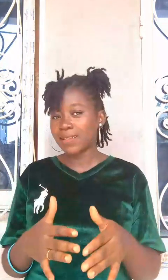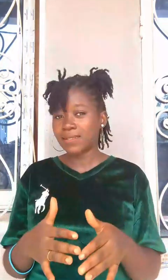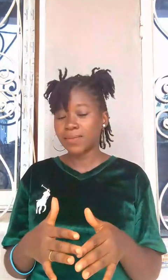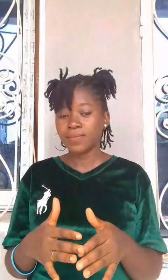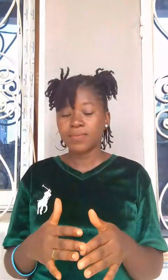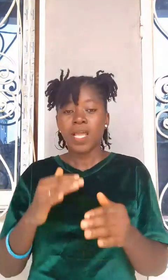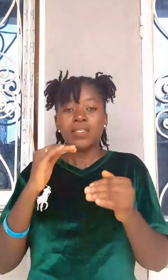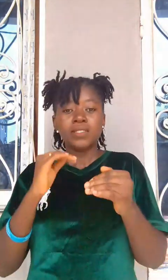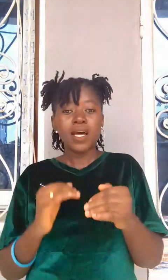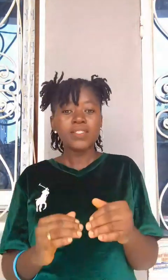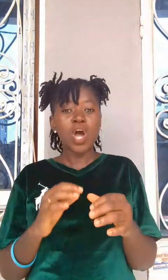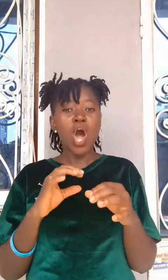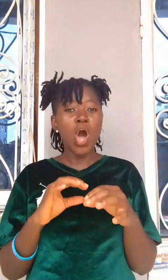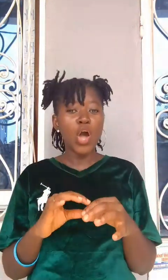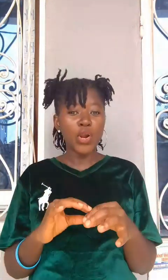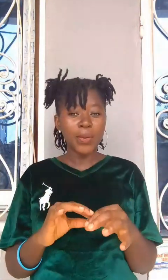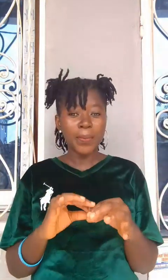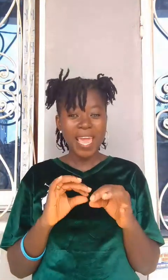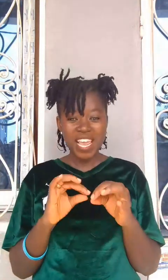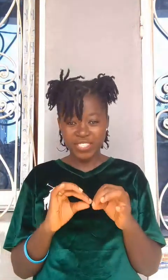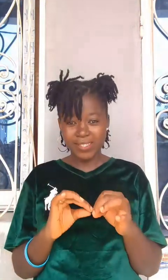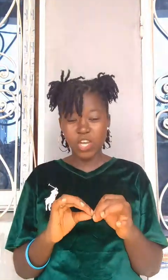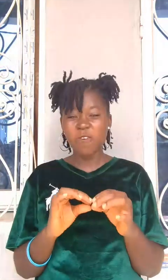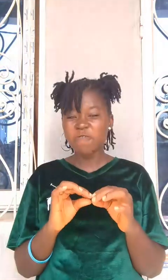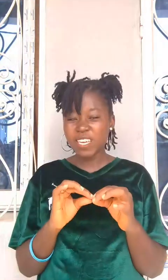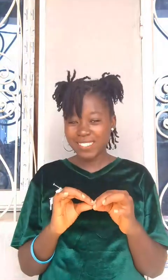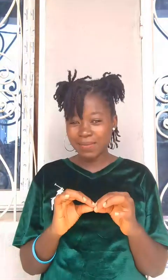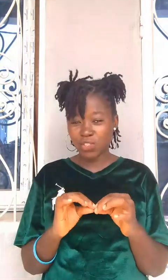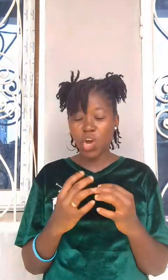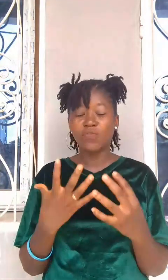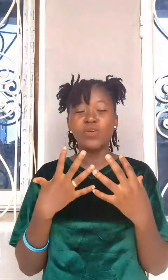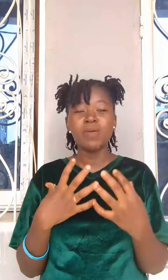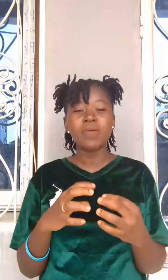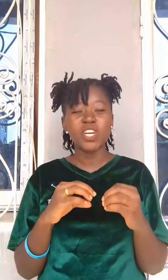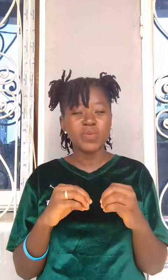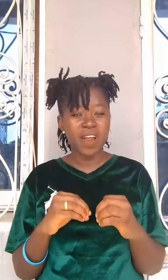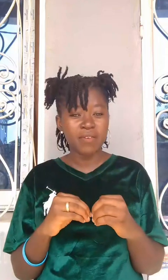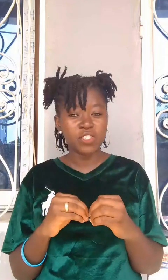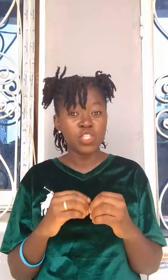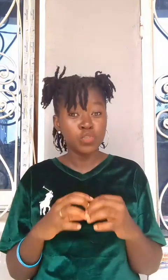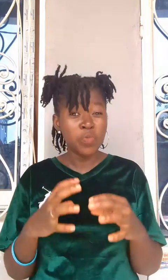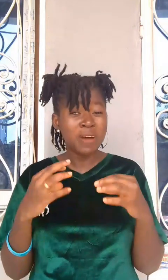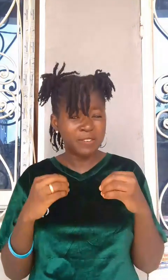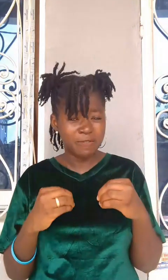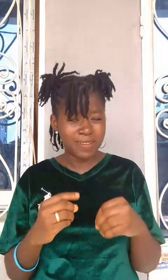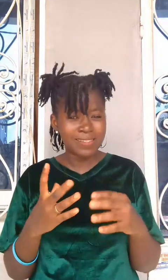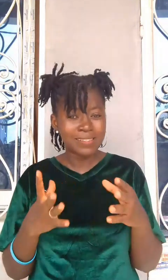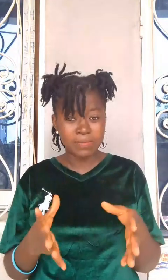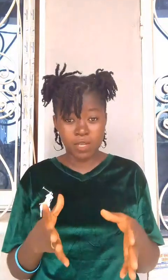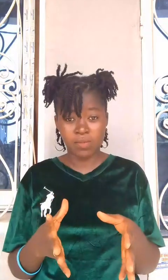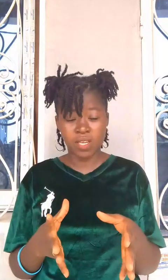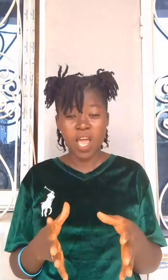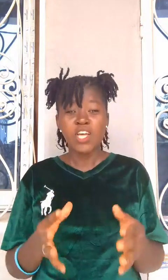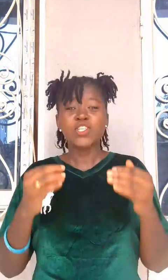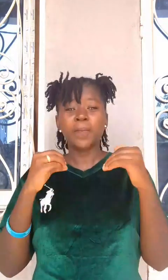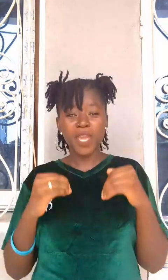that not all patients or victims of human papilloma virus do manifest symptoms. Some